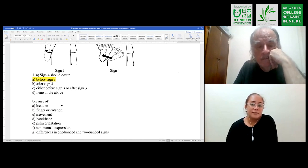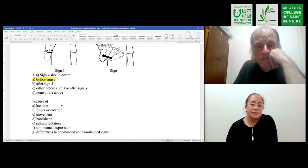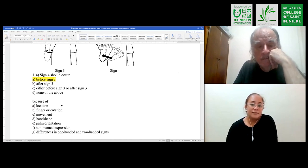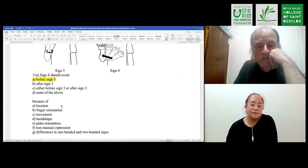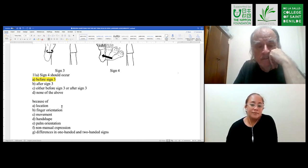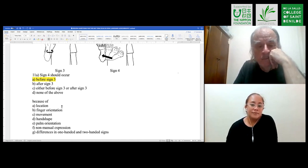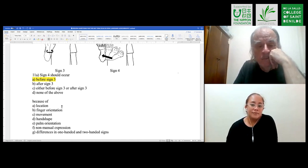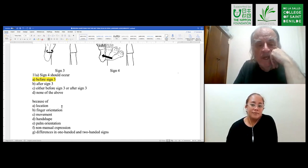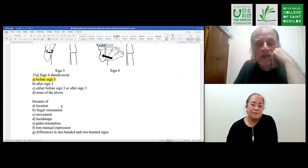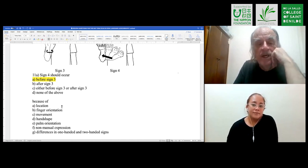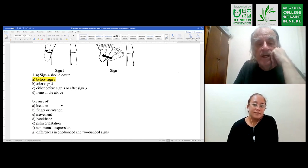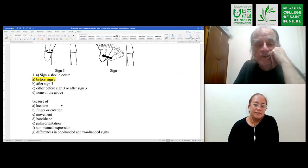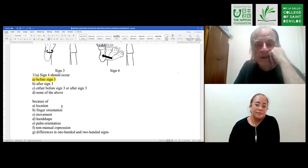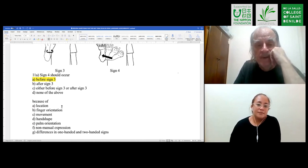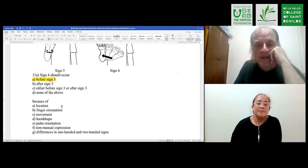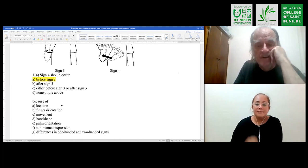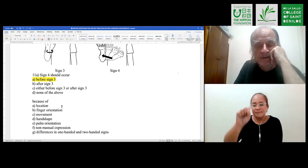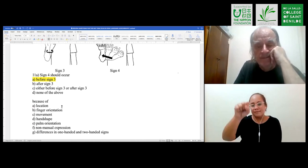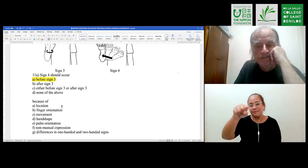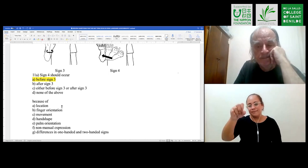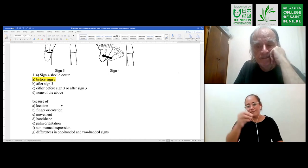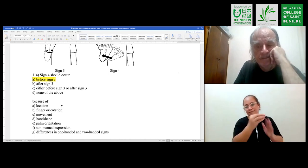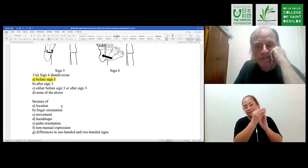D. D, hand shape, yes.